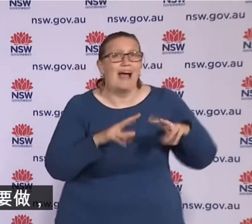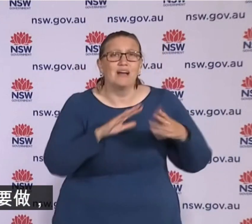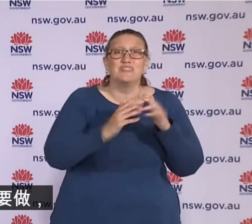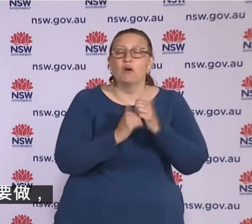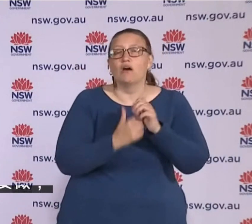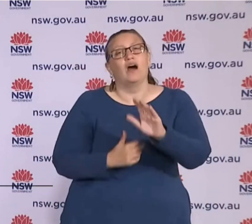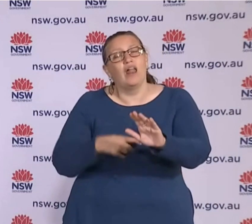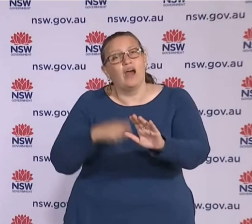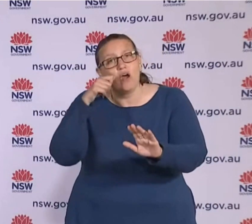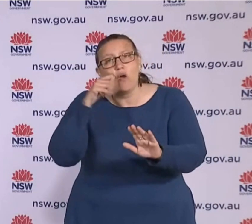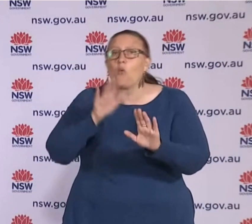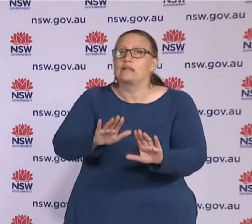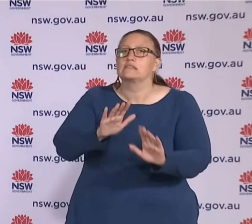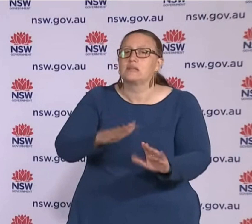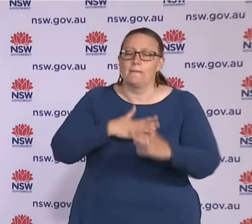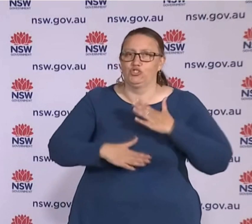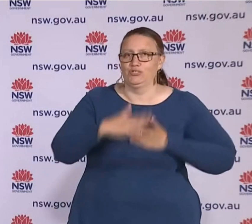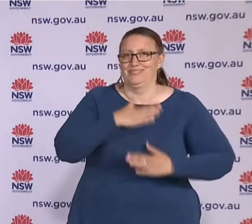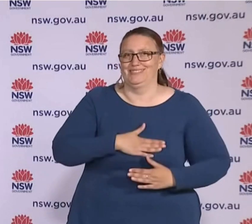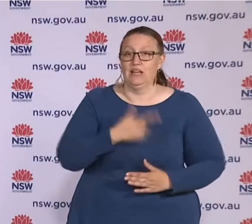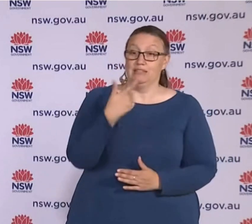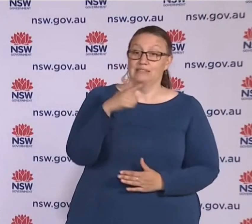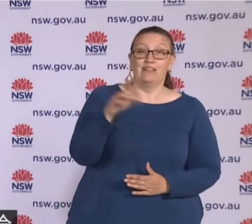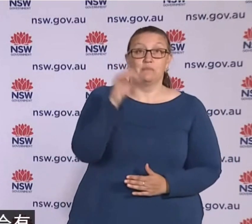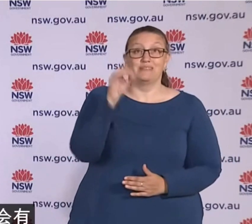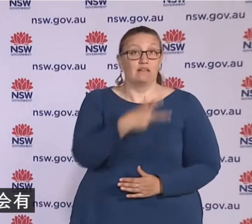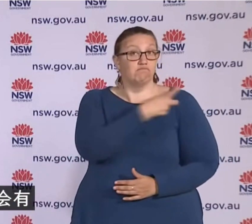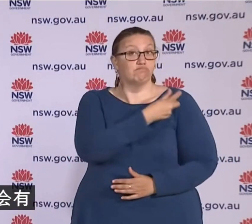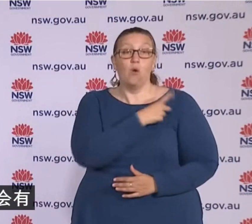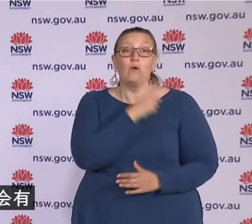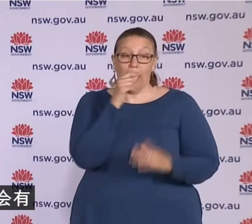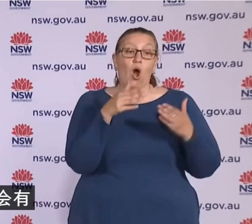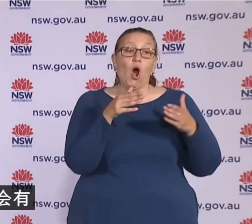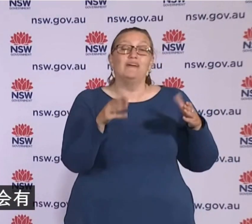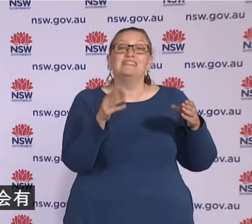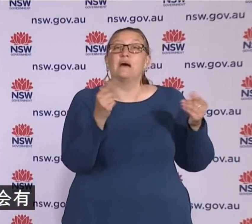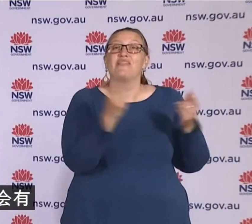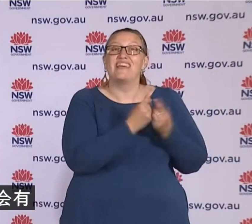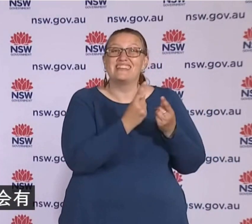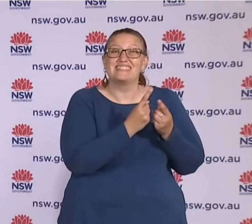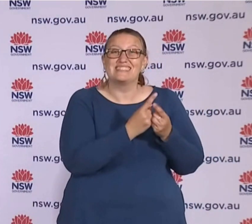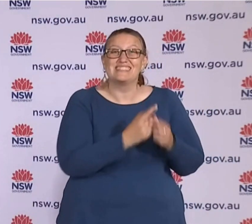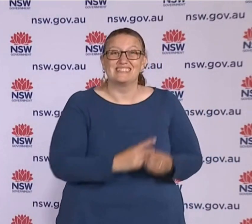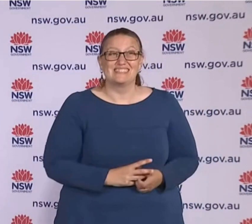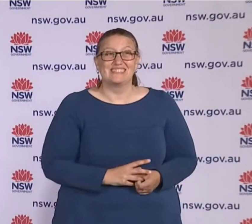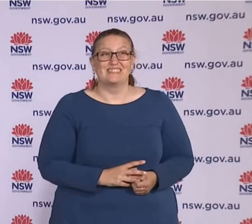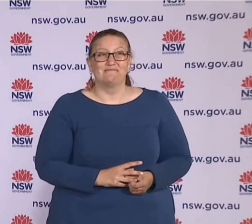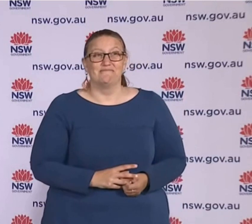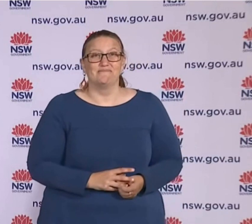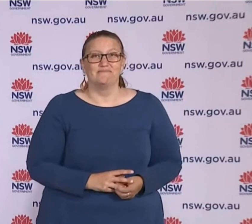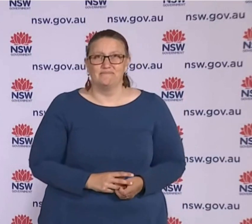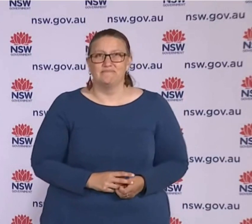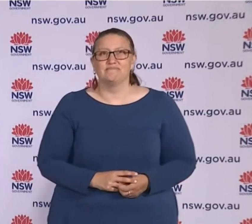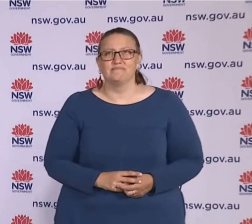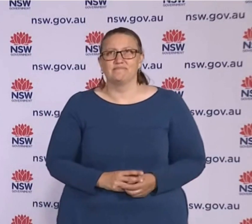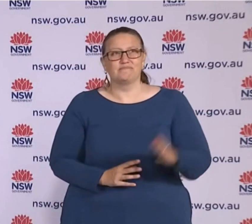busy. And then obviously in that time schools will be going back, and then at 80% there'll be a whole range of other things we can do as well. Need to return